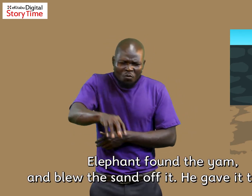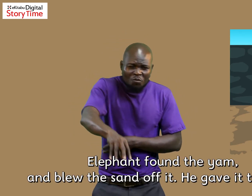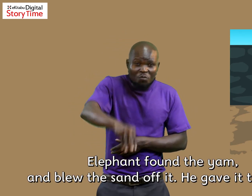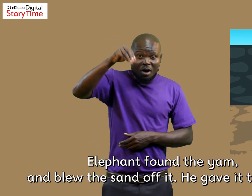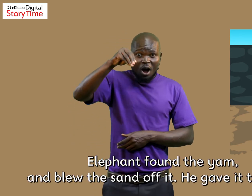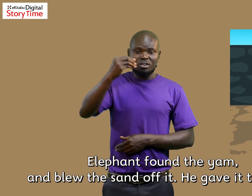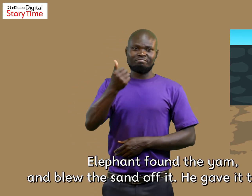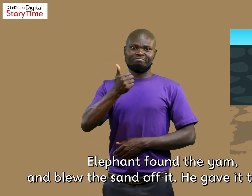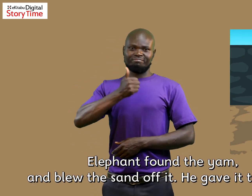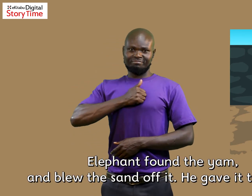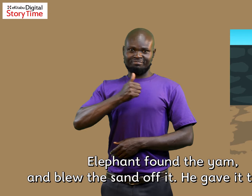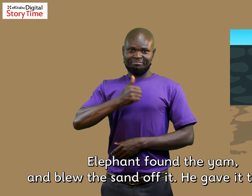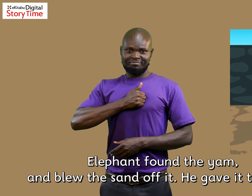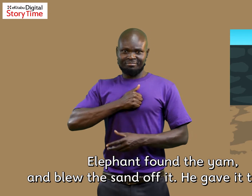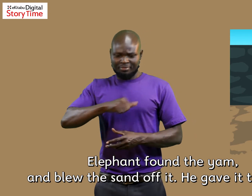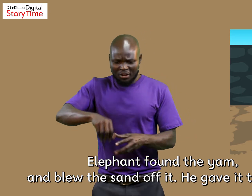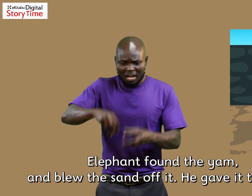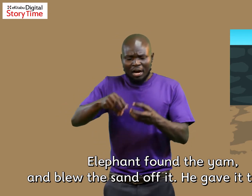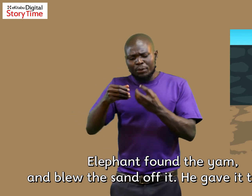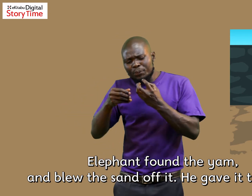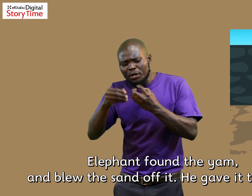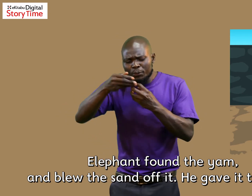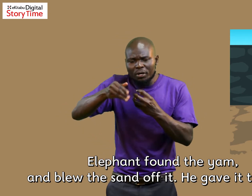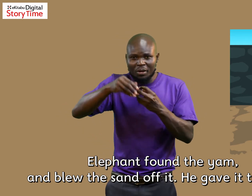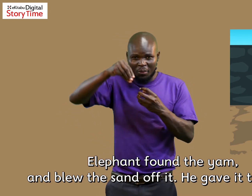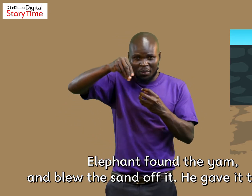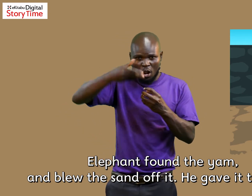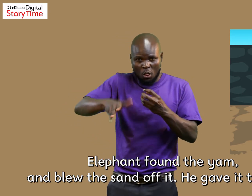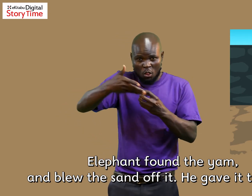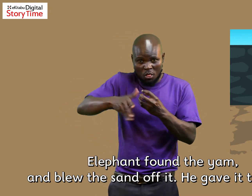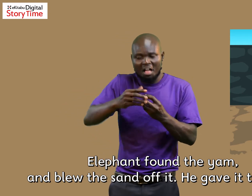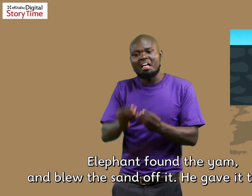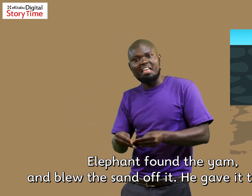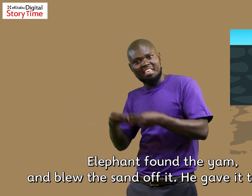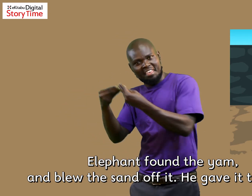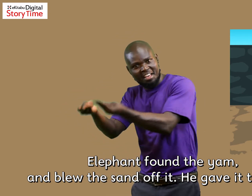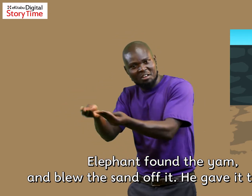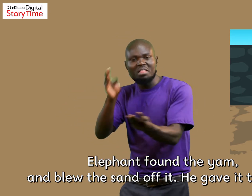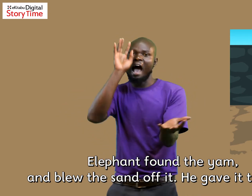Elephant found the yam and blew the sand off it. He gave it to Hippo.